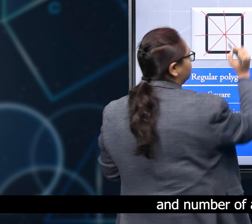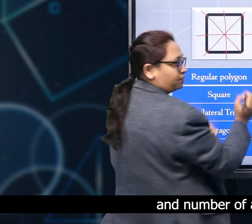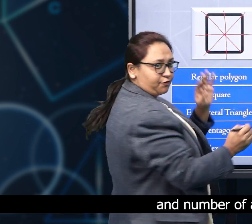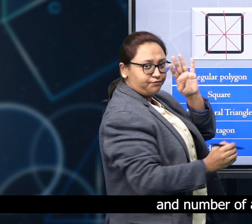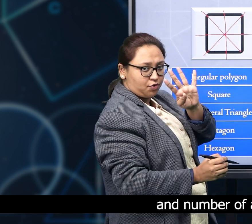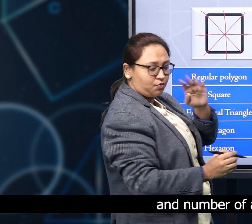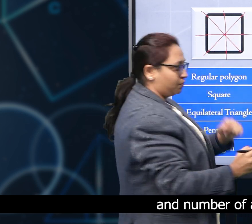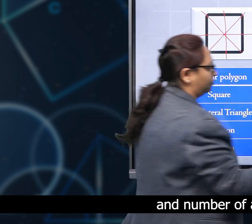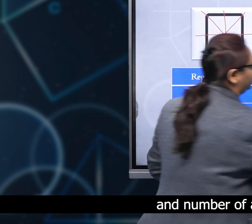4.